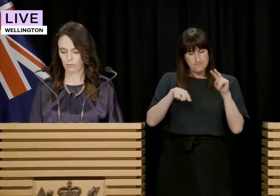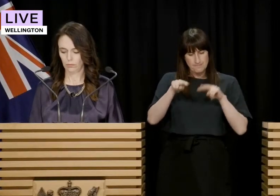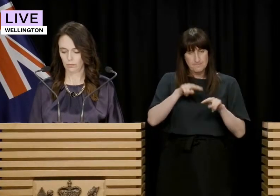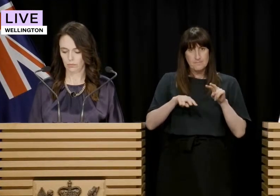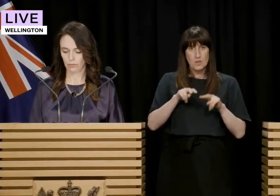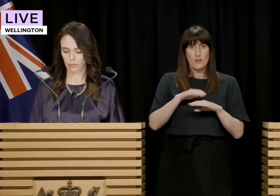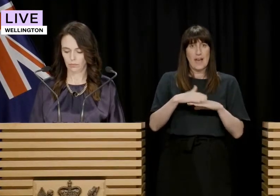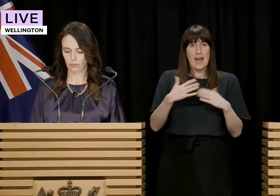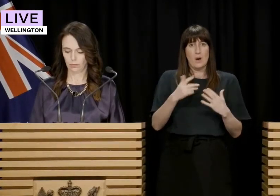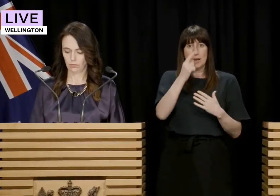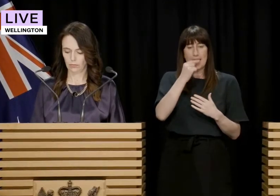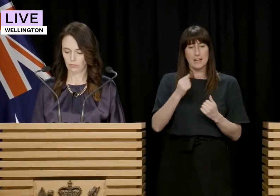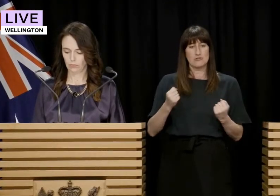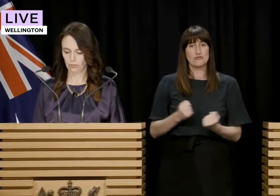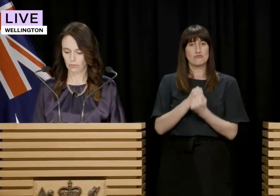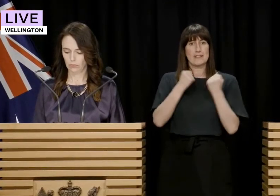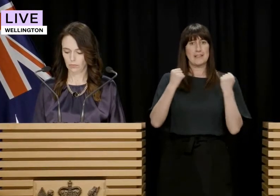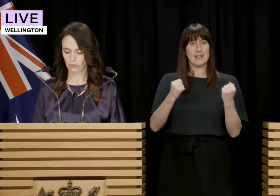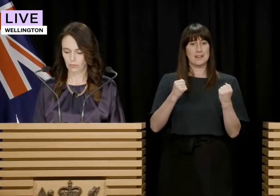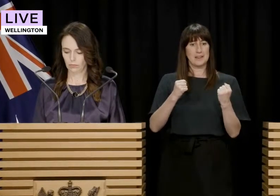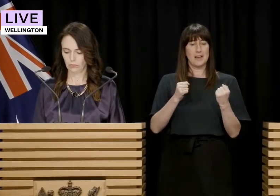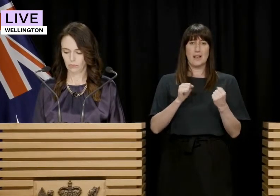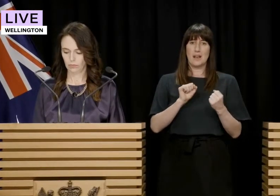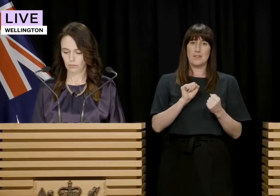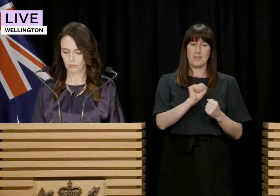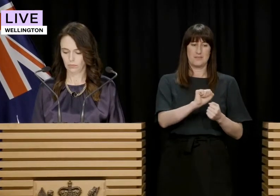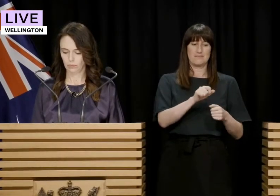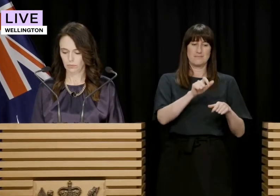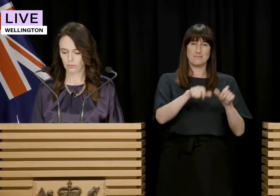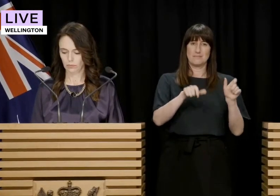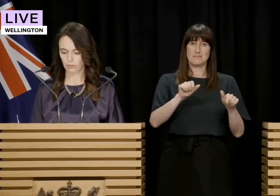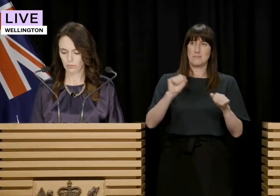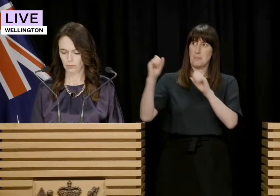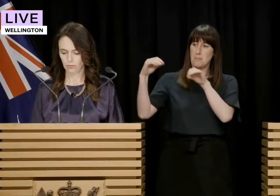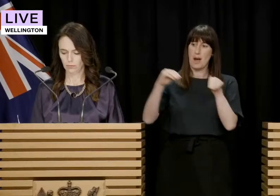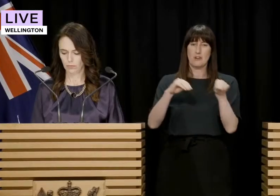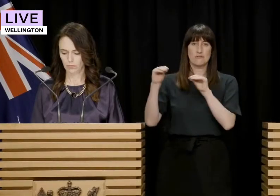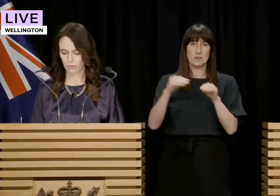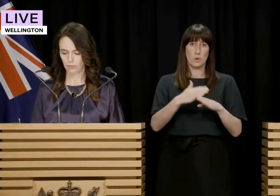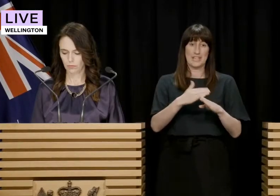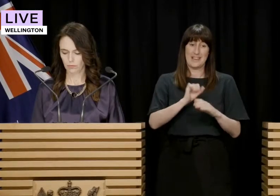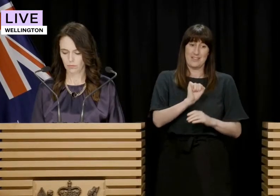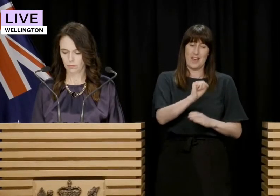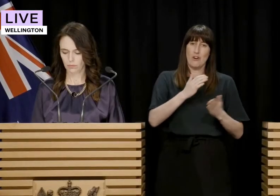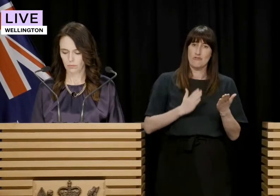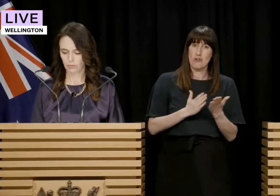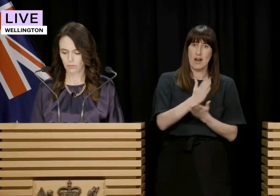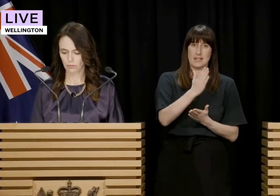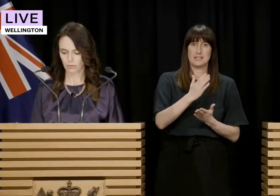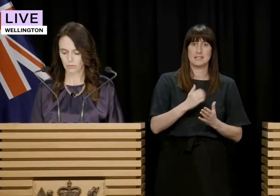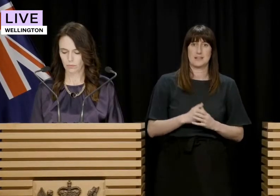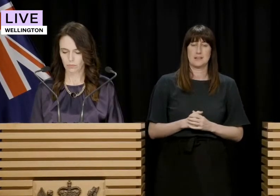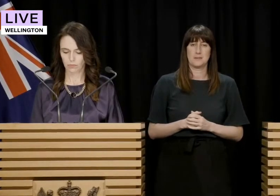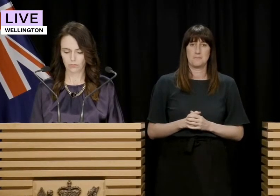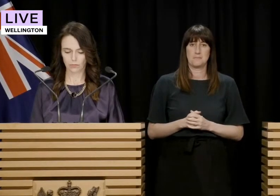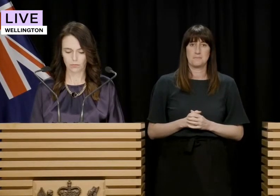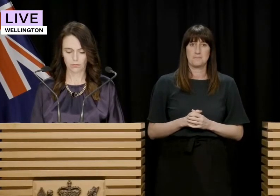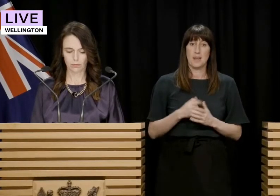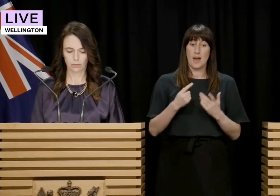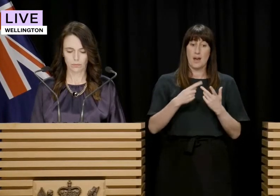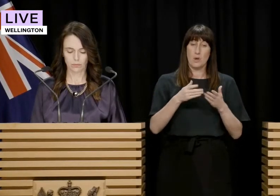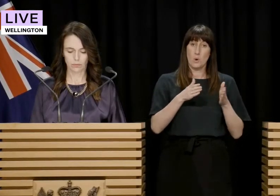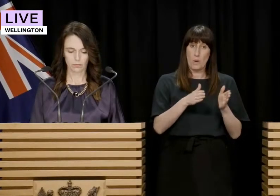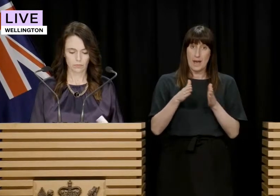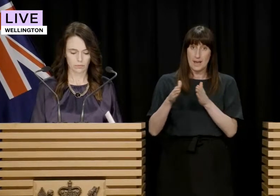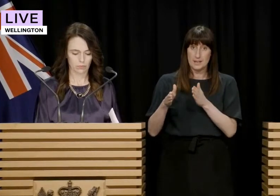of our migrant workforce in New Zealand, which will build on much work that the Government has done over the past 3 years. Some further measures we are taking